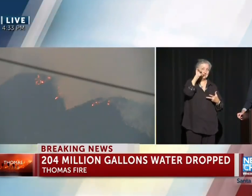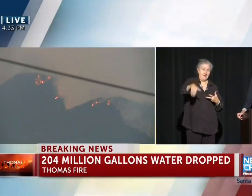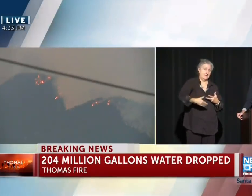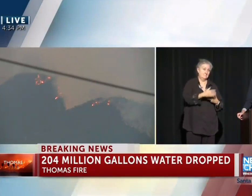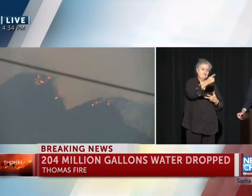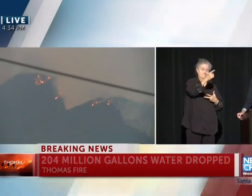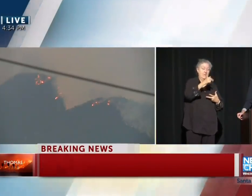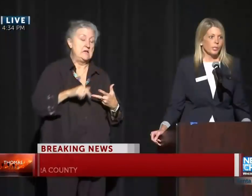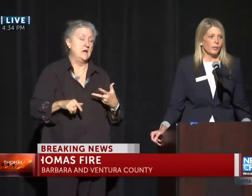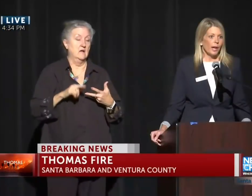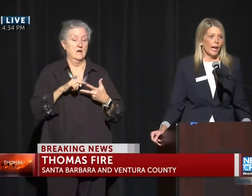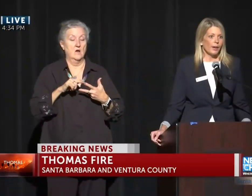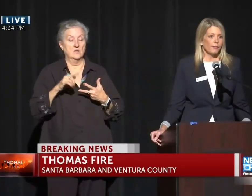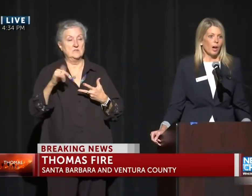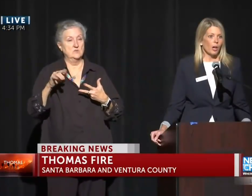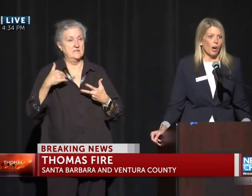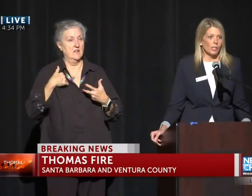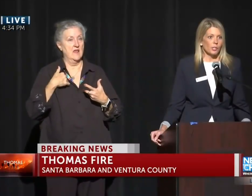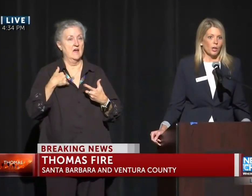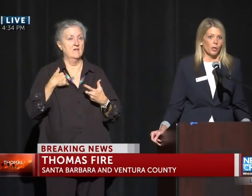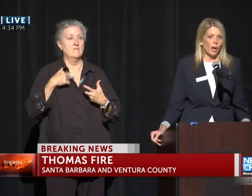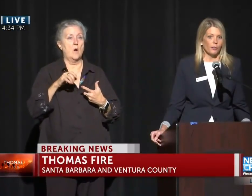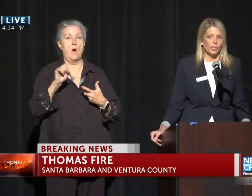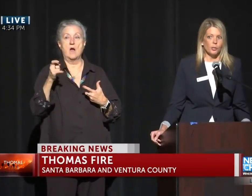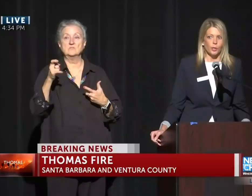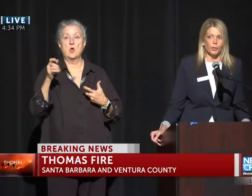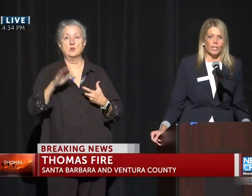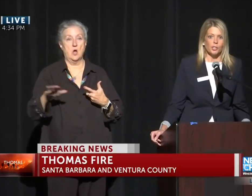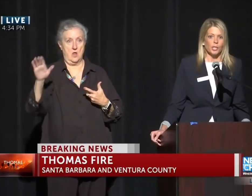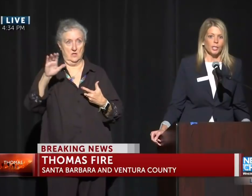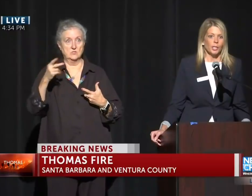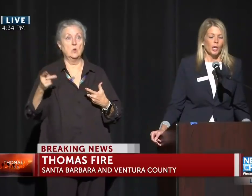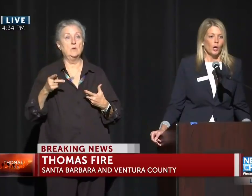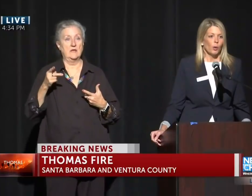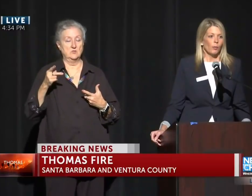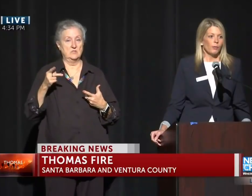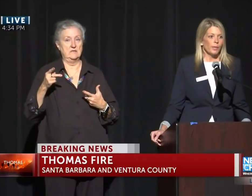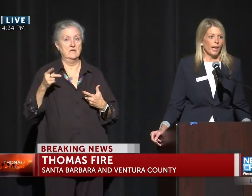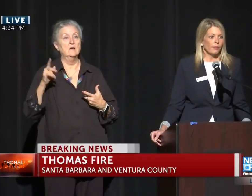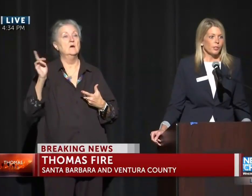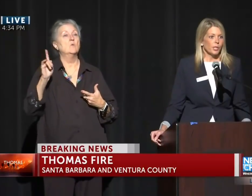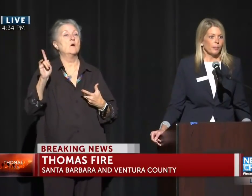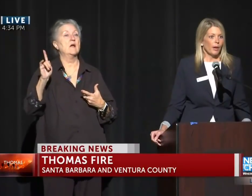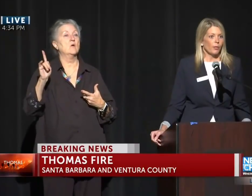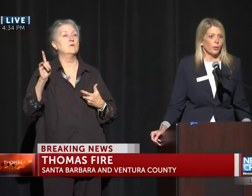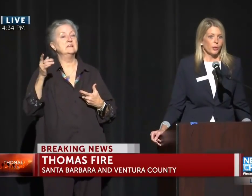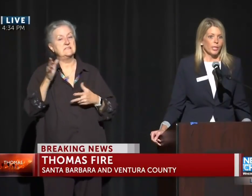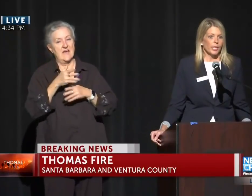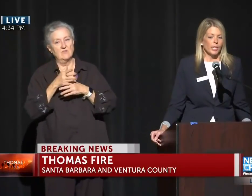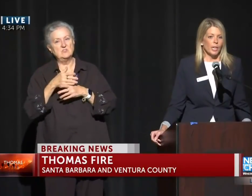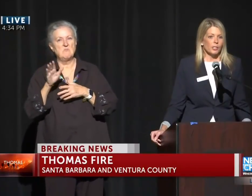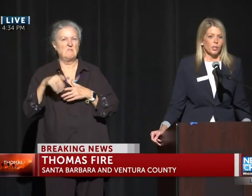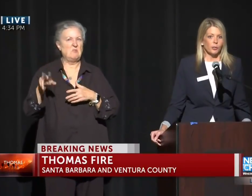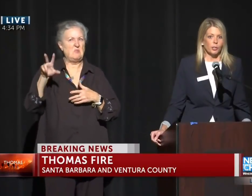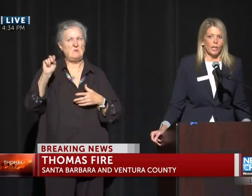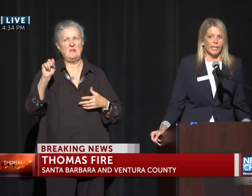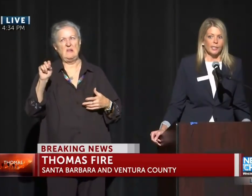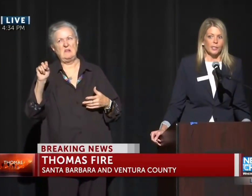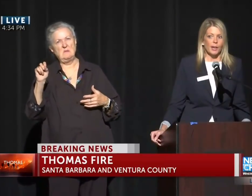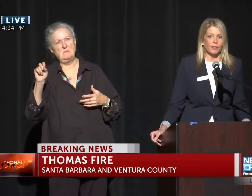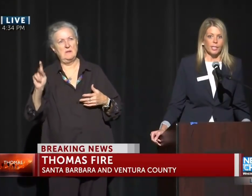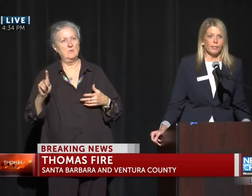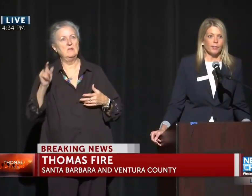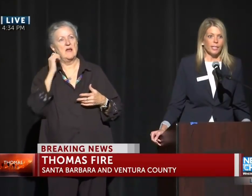night. We also still have our Oxnard College location, where we've been averaging about 30